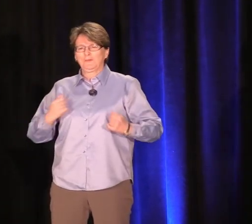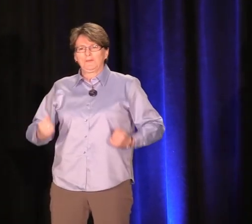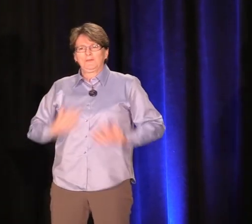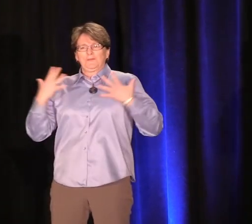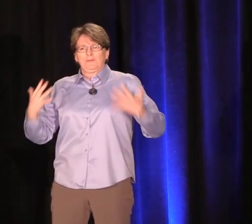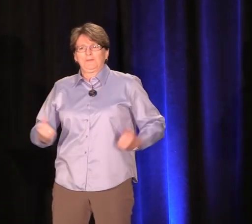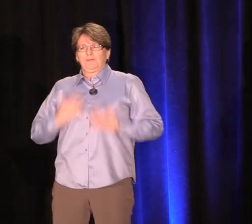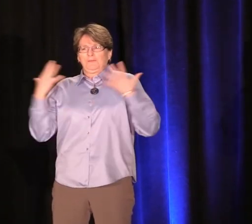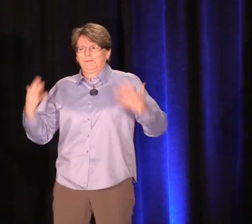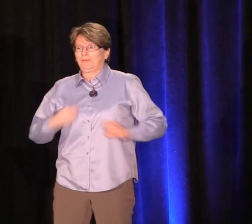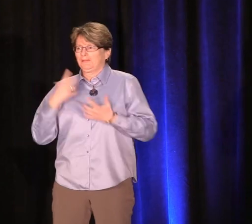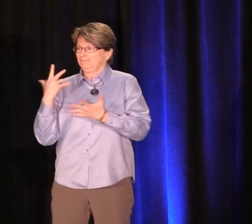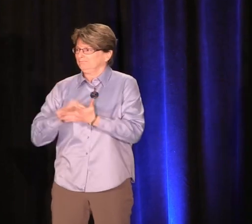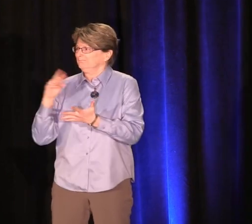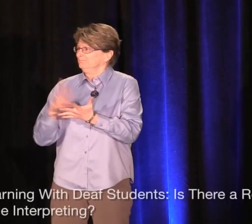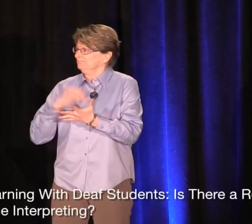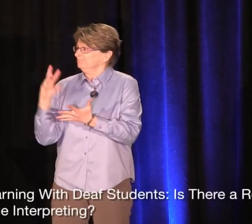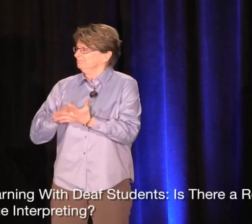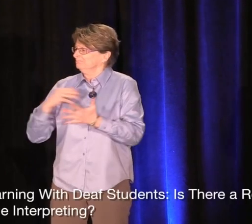Hello, everyone.